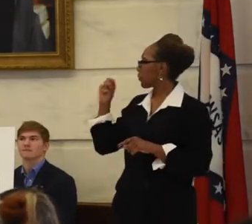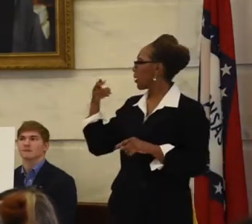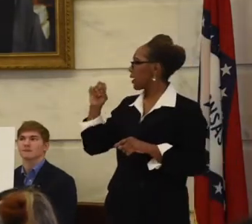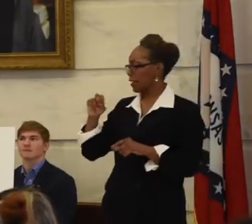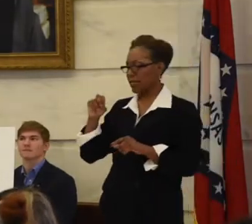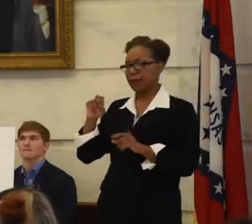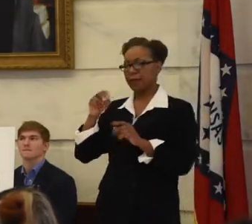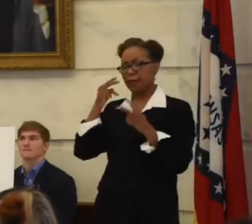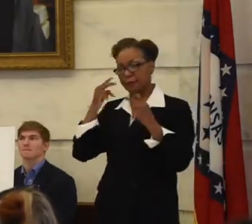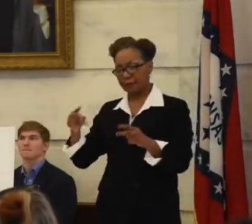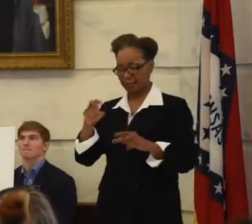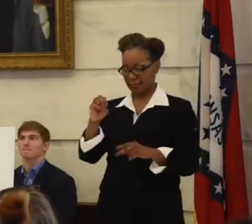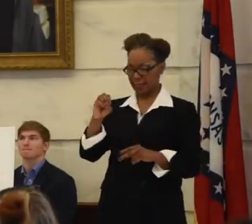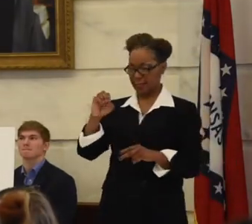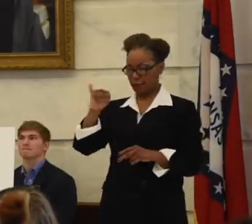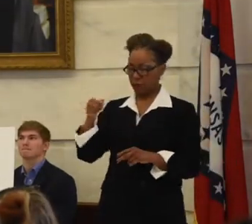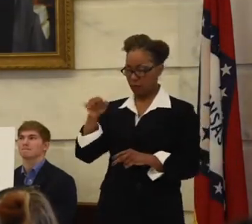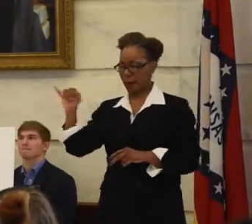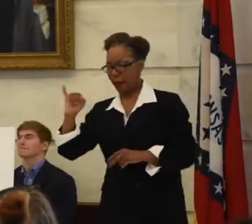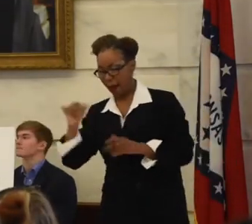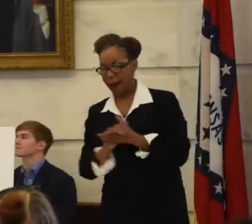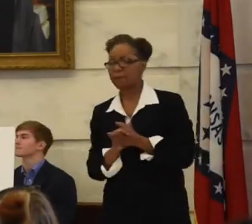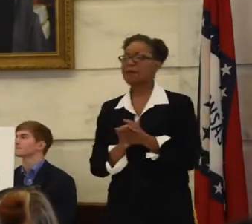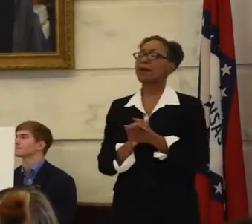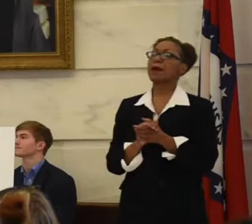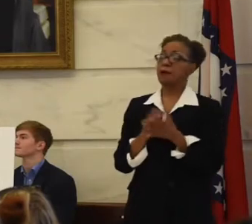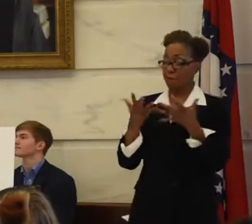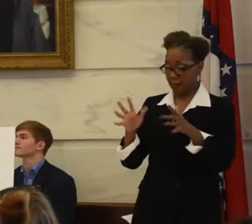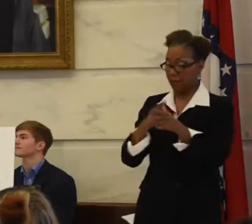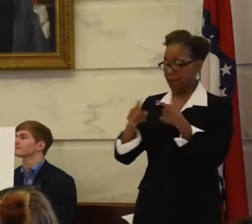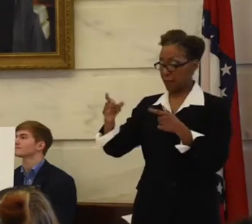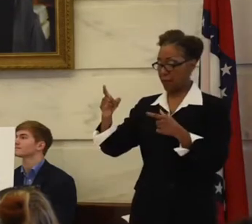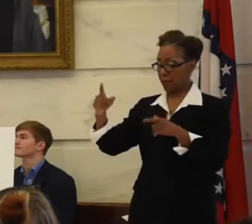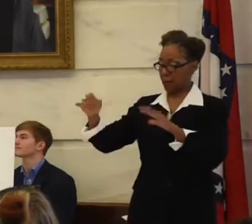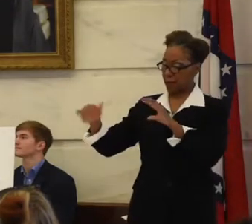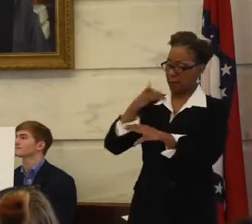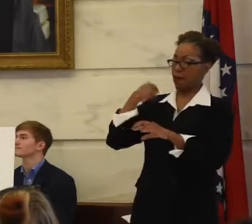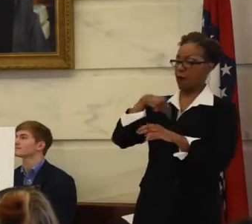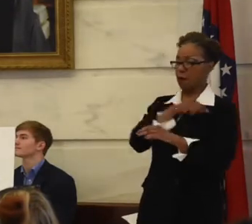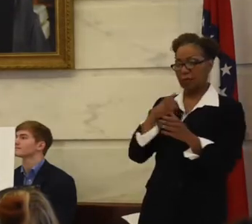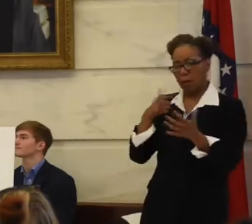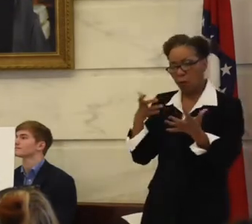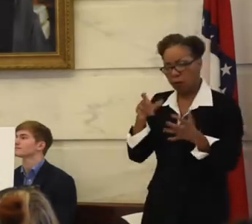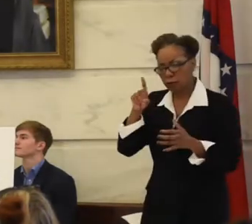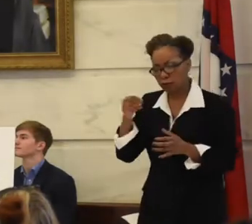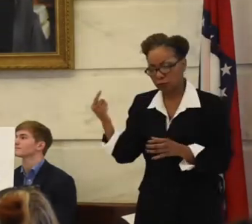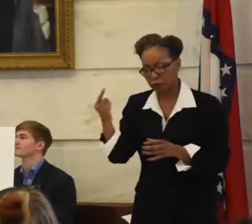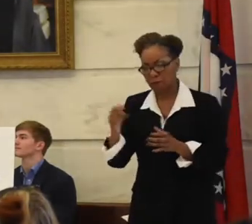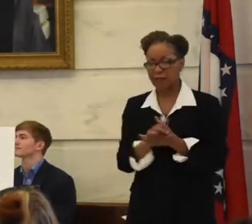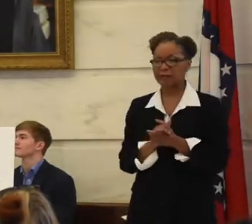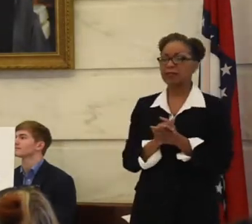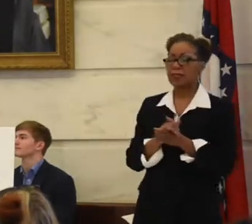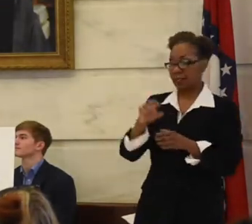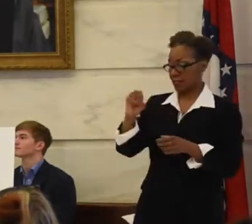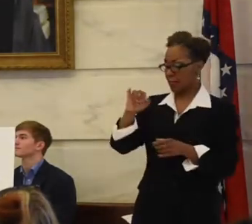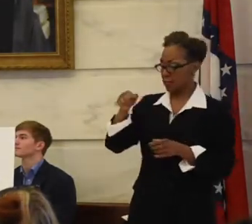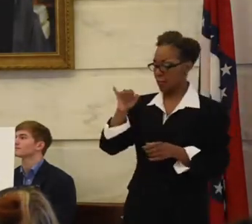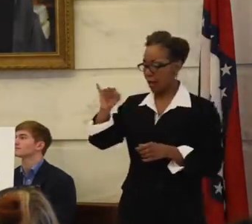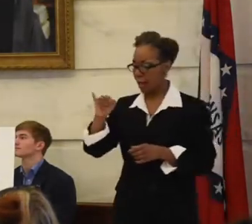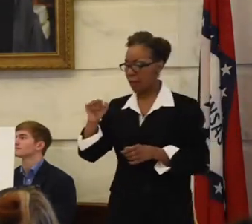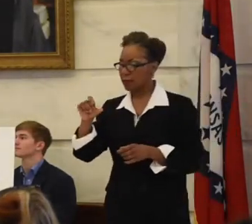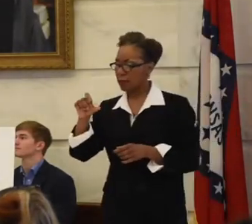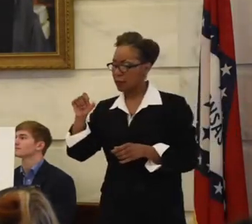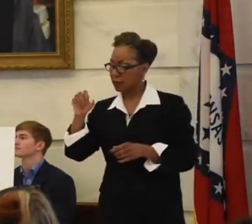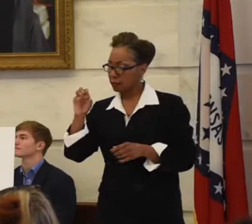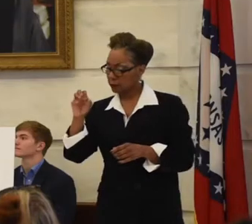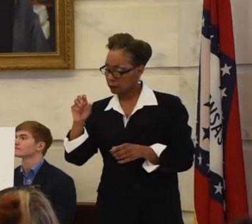EJI. And he came back and he said, I want to do something. And EJI said, well,